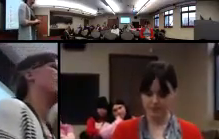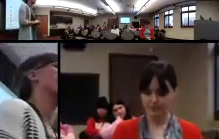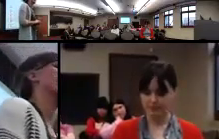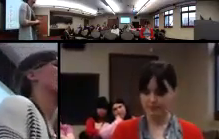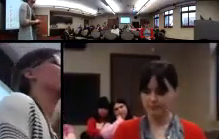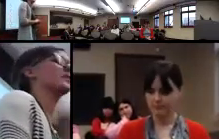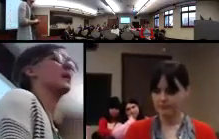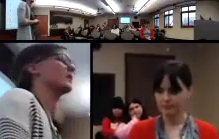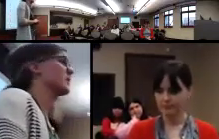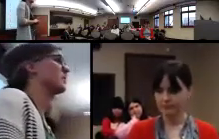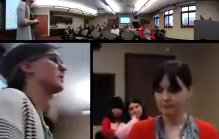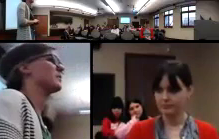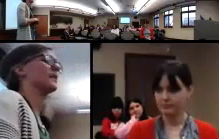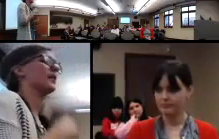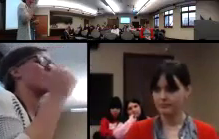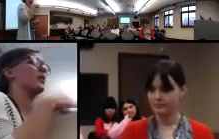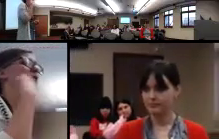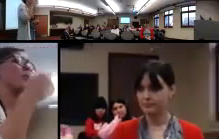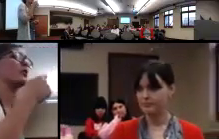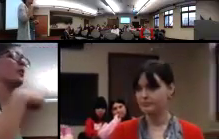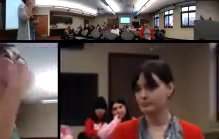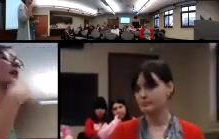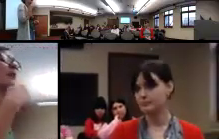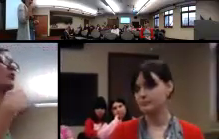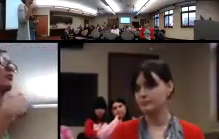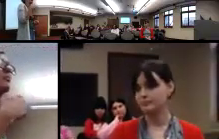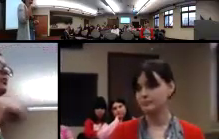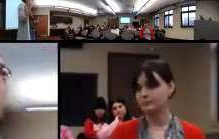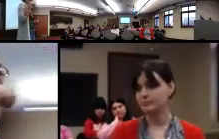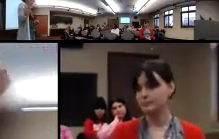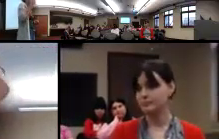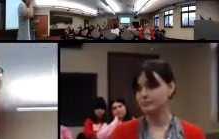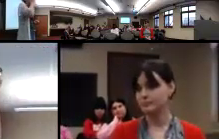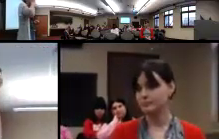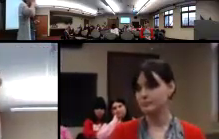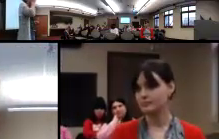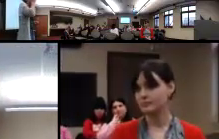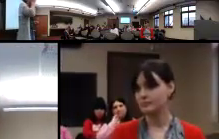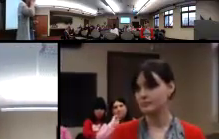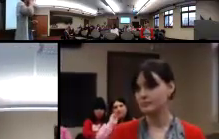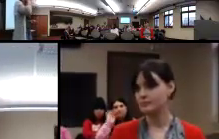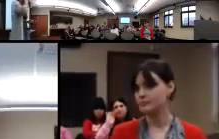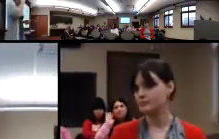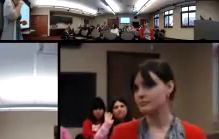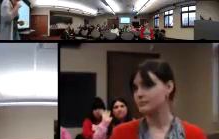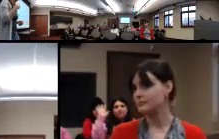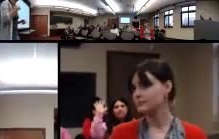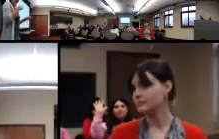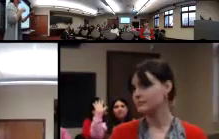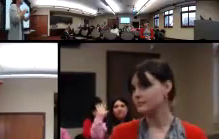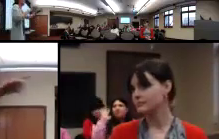issue. It simply seems like that early experience with not language, you just can't recover from. That's not fully.